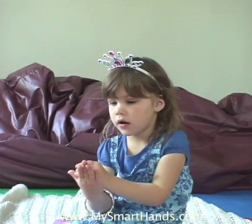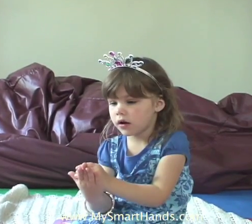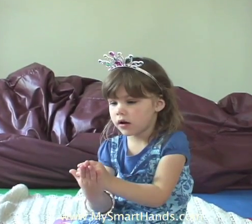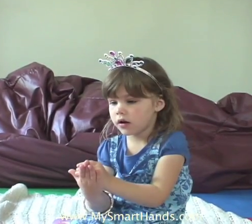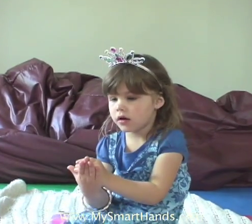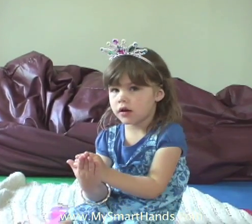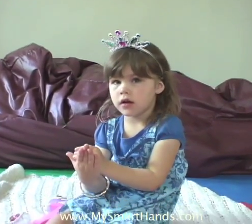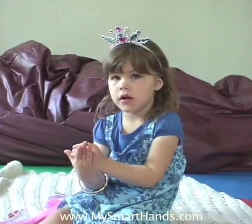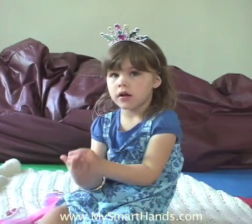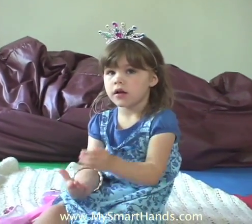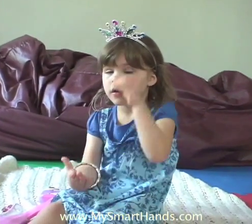Nice.